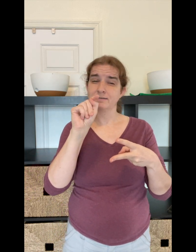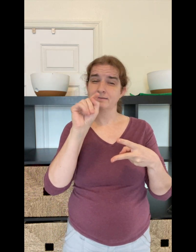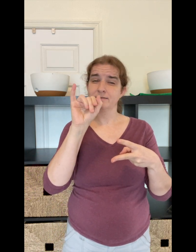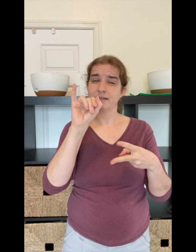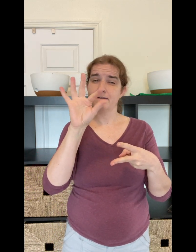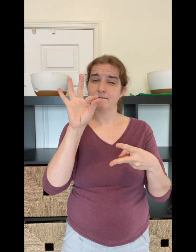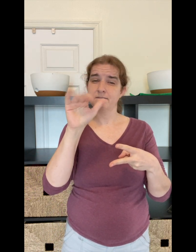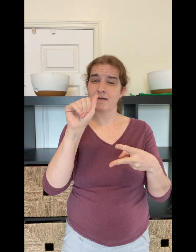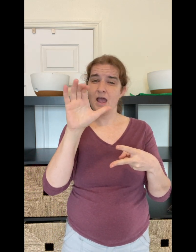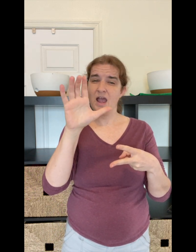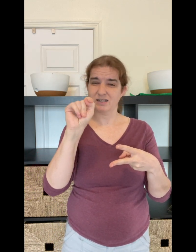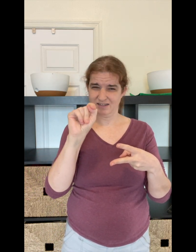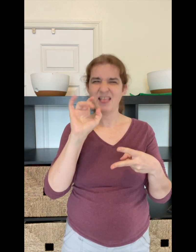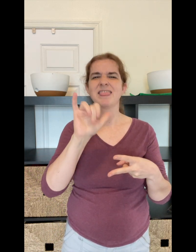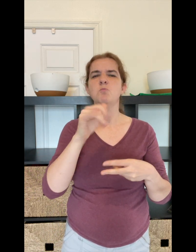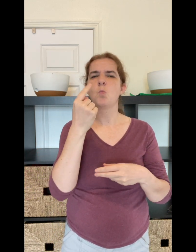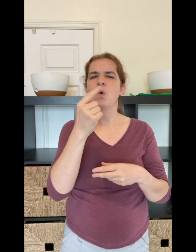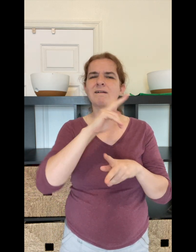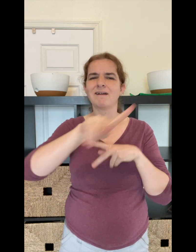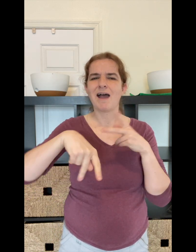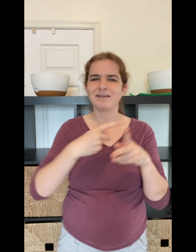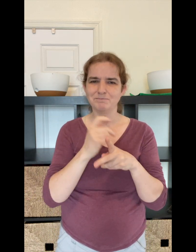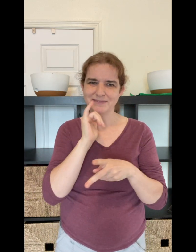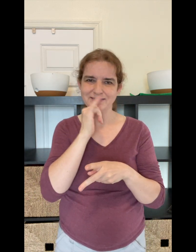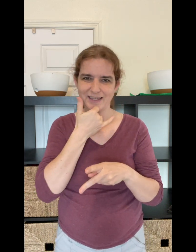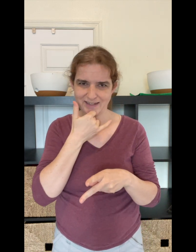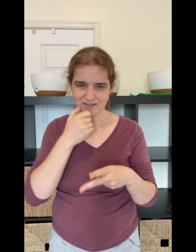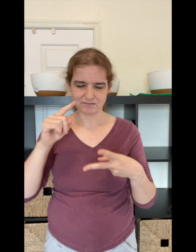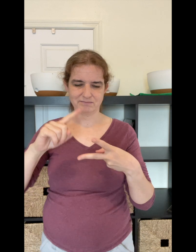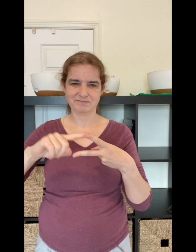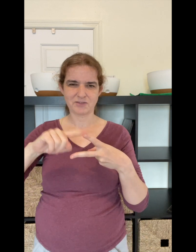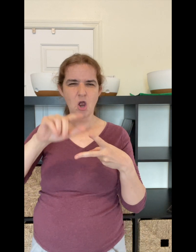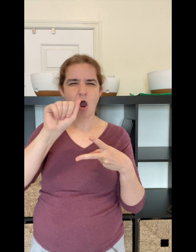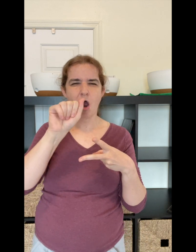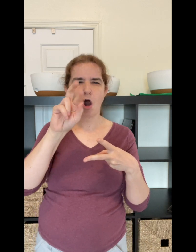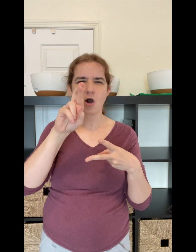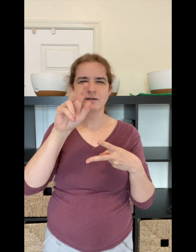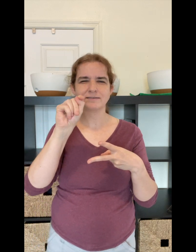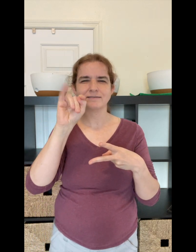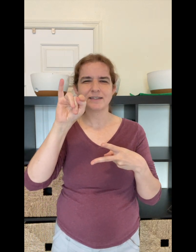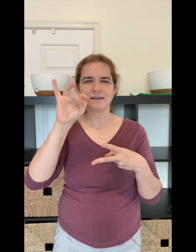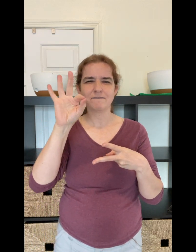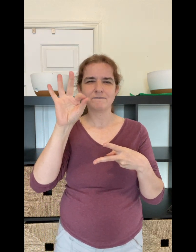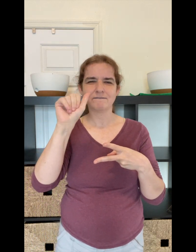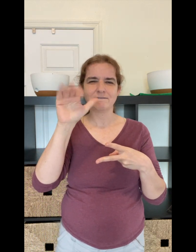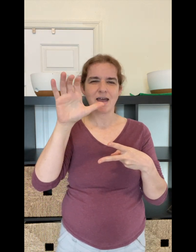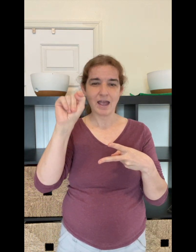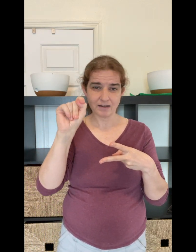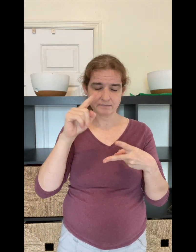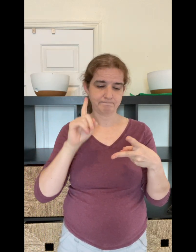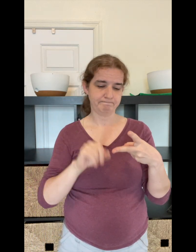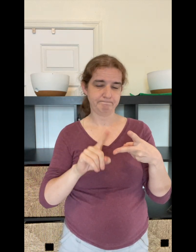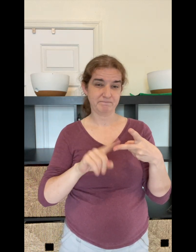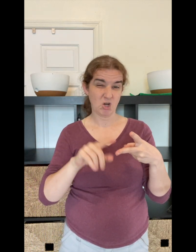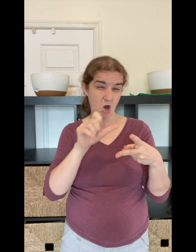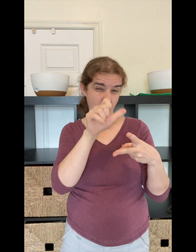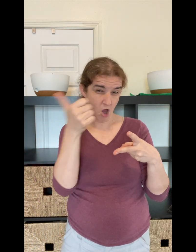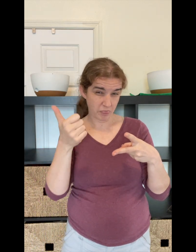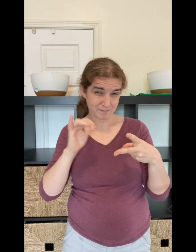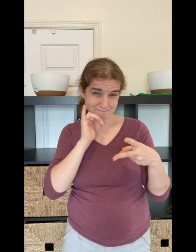is called an artifact. That's one kind of mistake that could be there, an artifact. The other kind